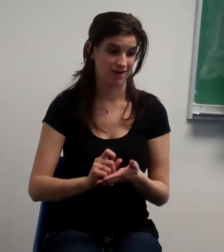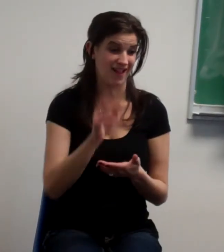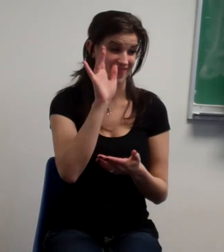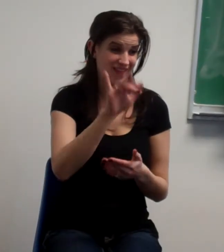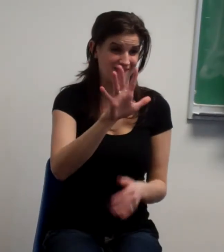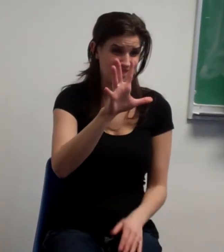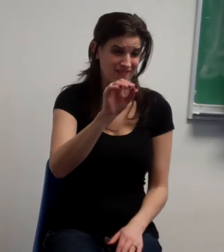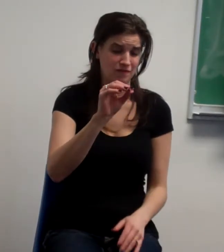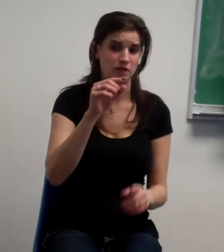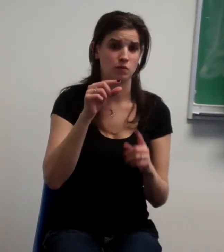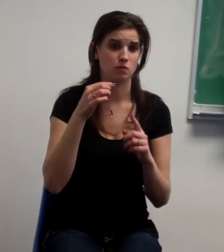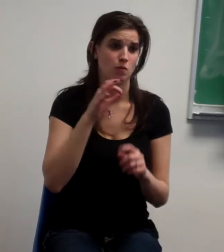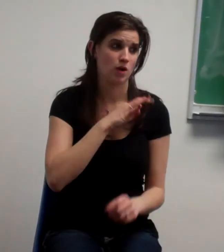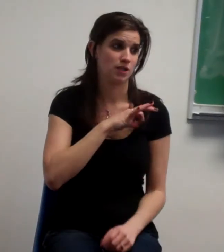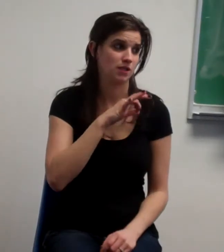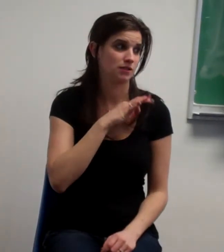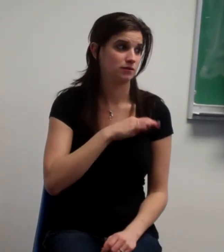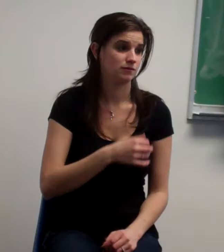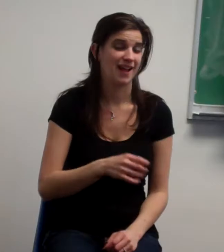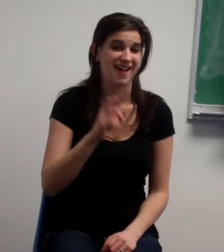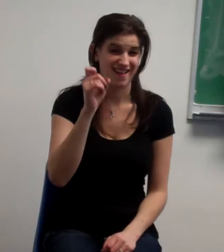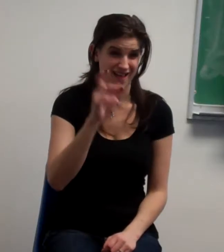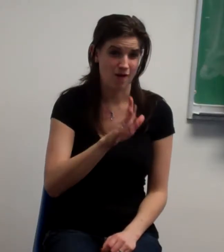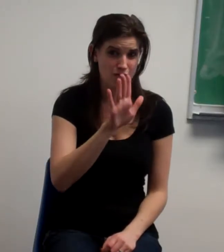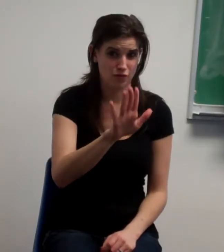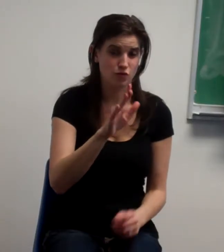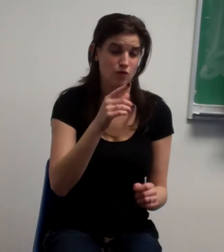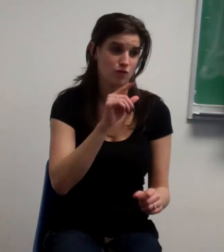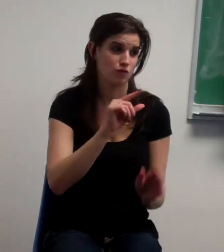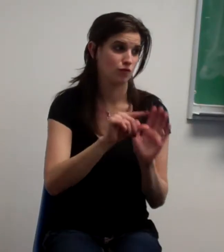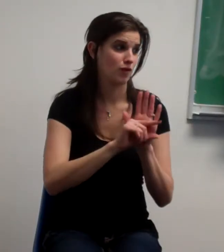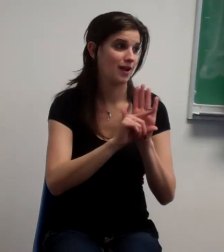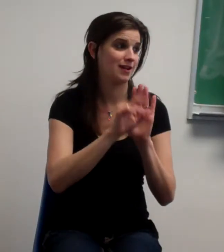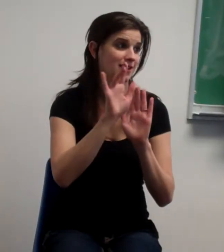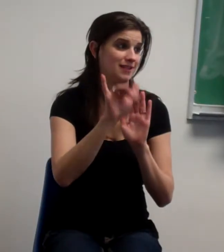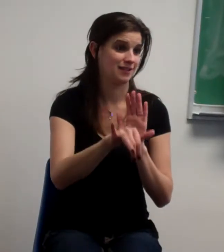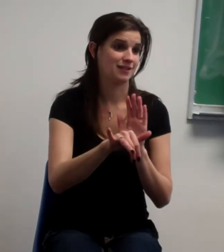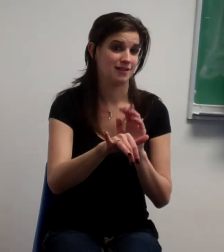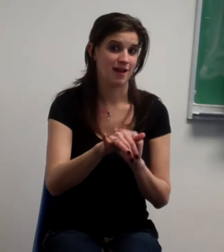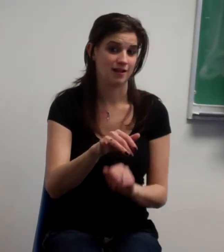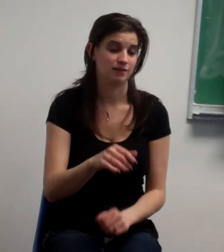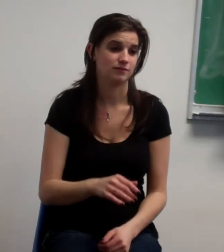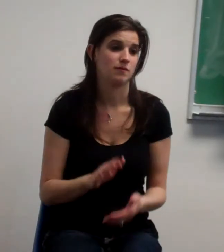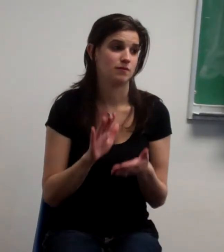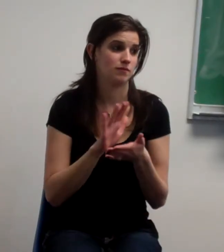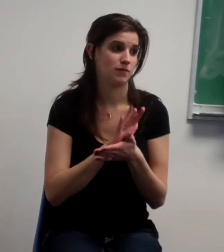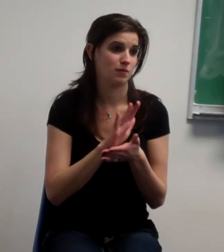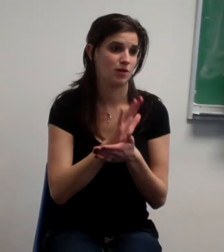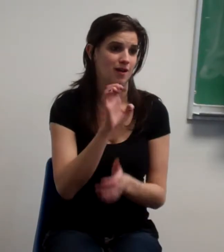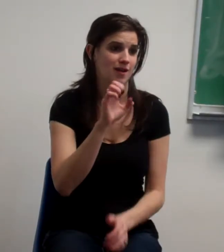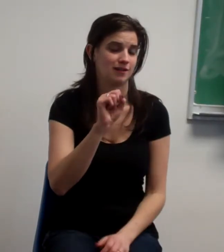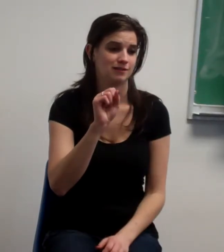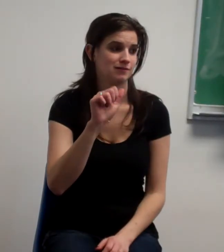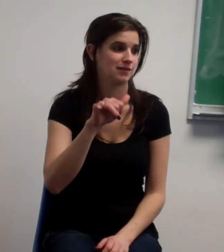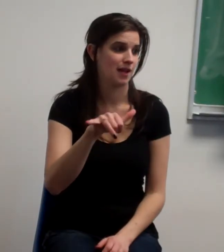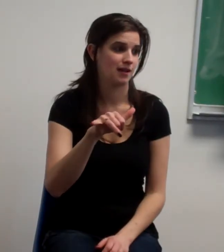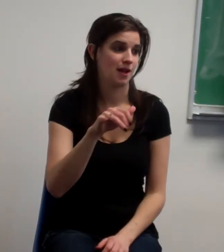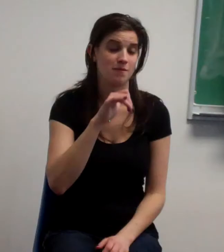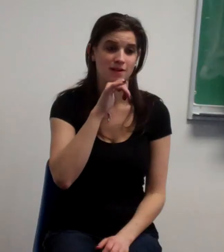points. That's half your grade is going to be that essay. I'm not taking late essays. I'm not. So I wish everyone was here. I'm going to say